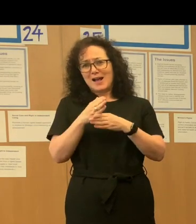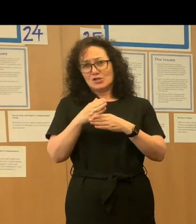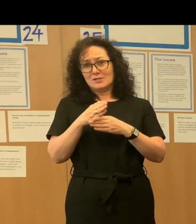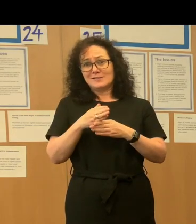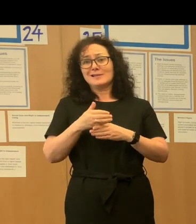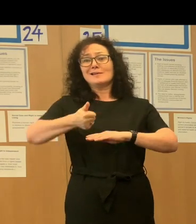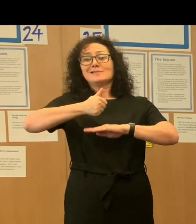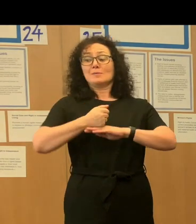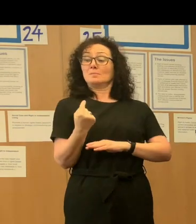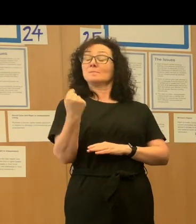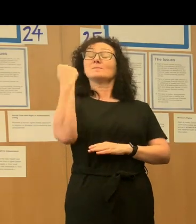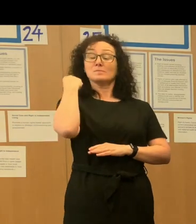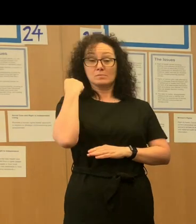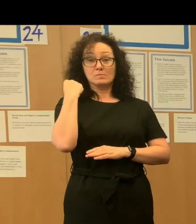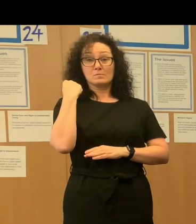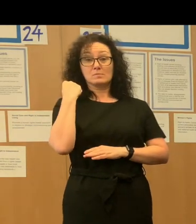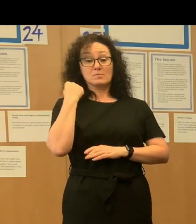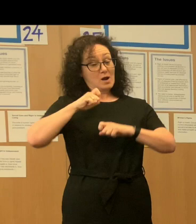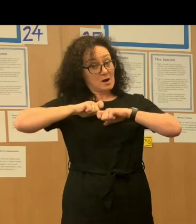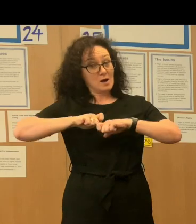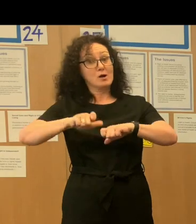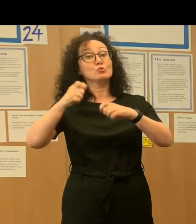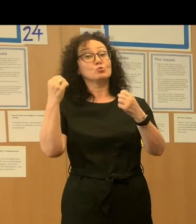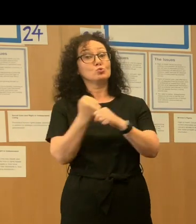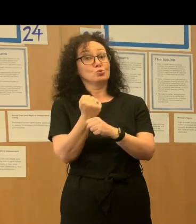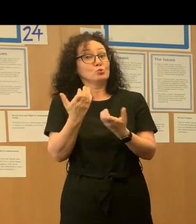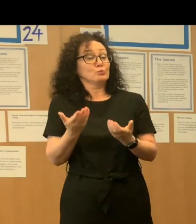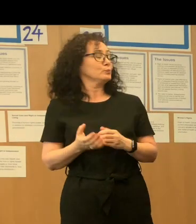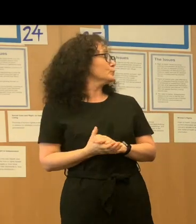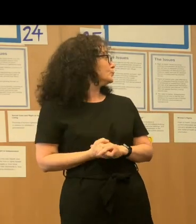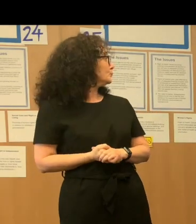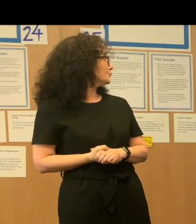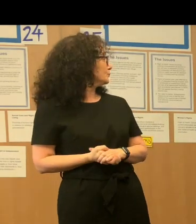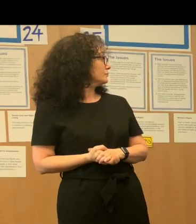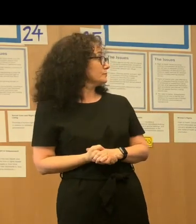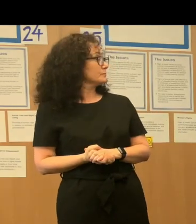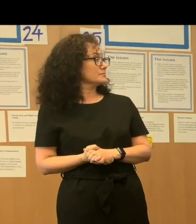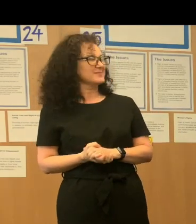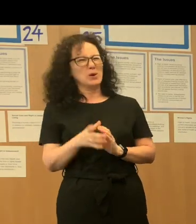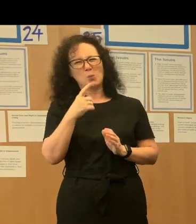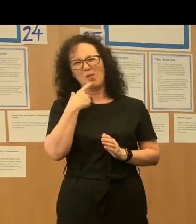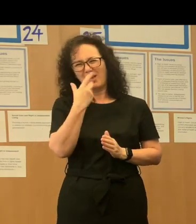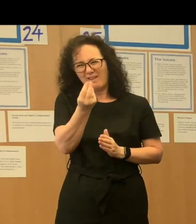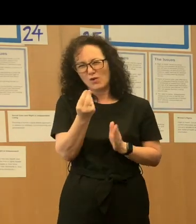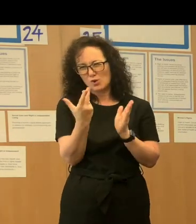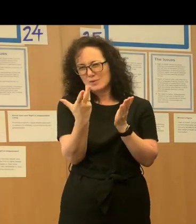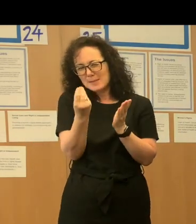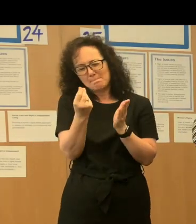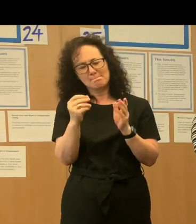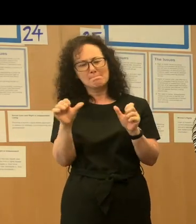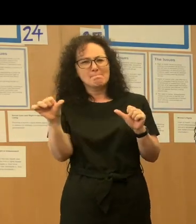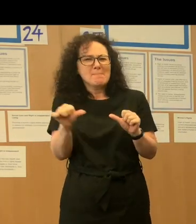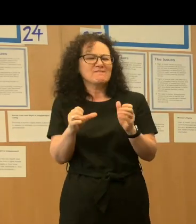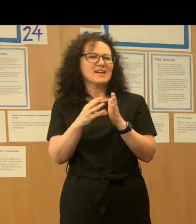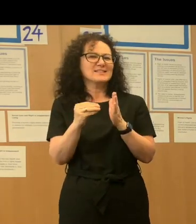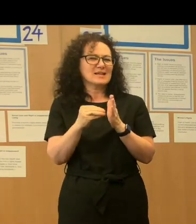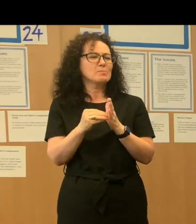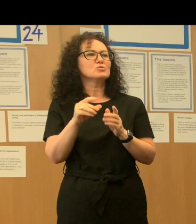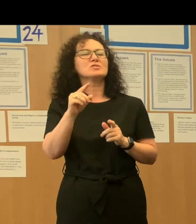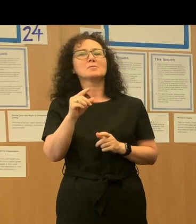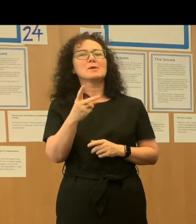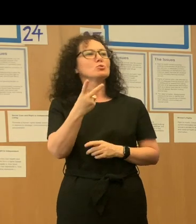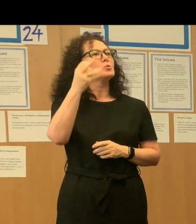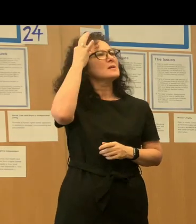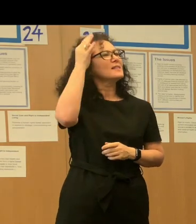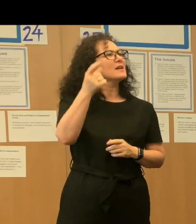years. I'm going to give you just a very few examples of those actions in 2 minutes, and then we're going to